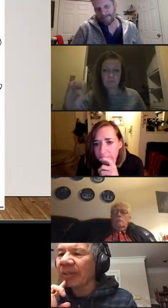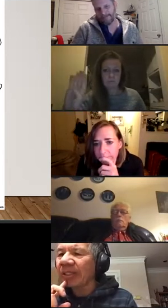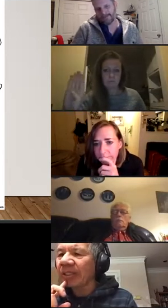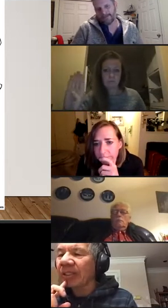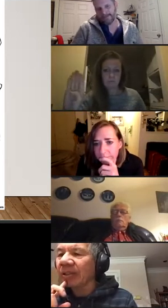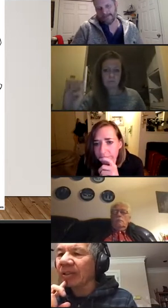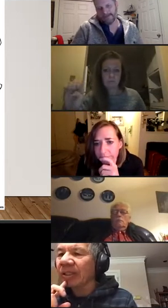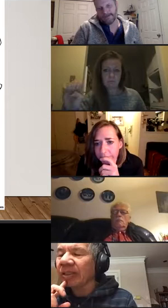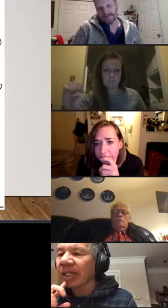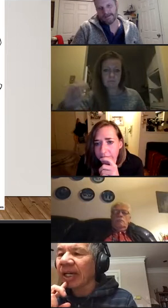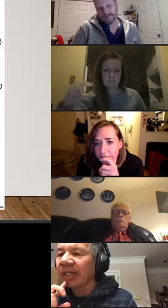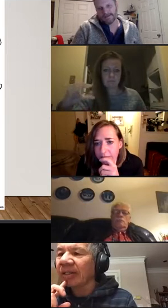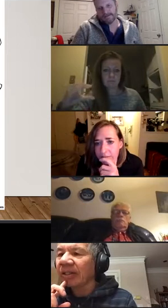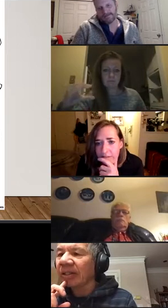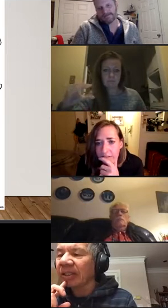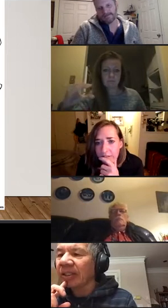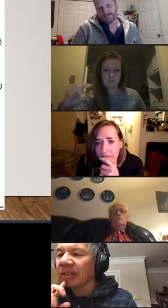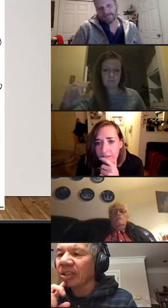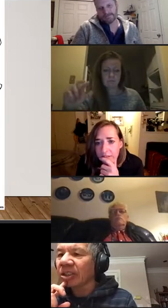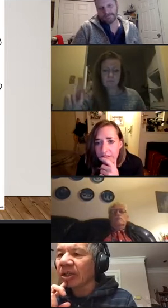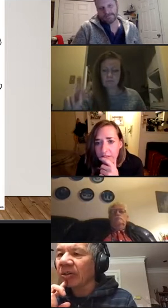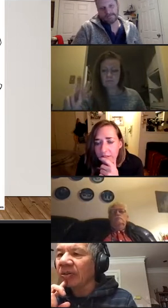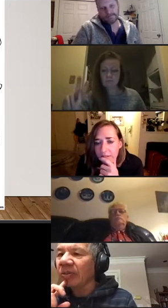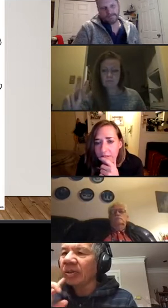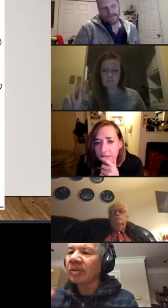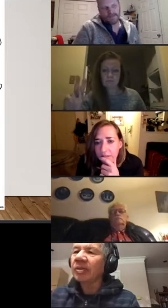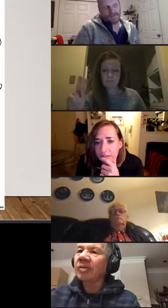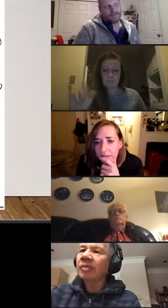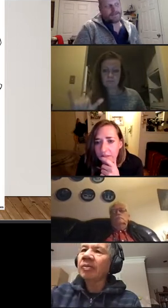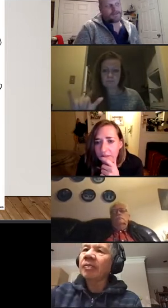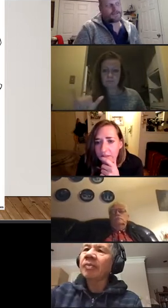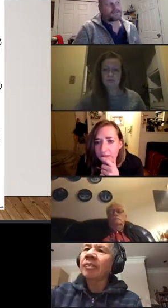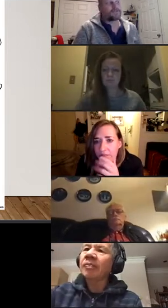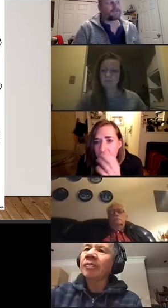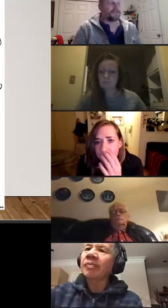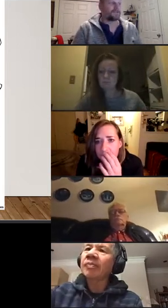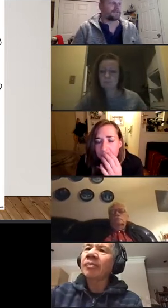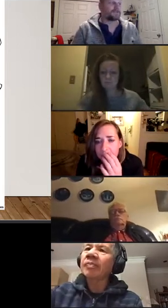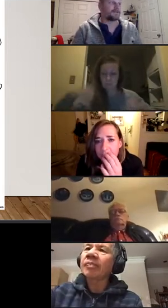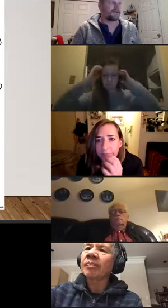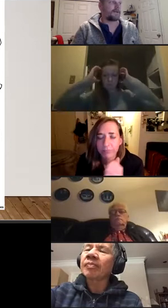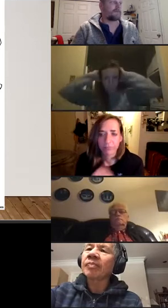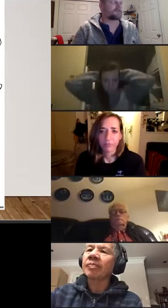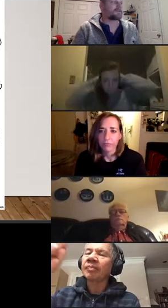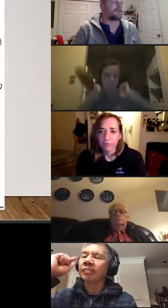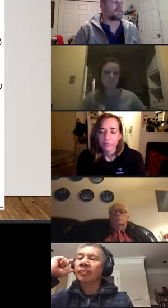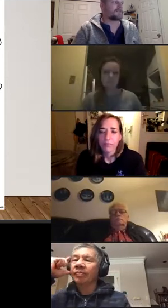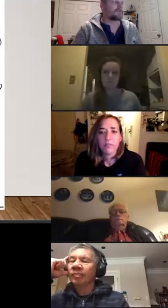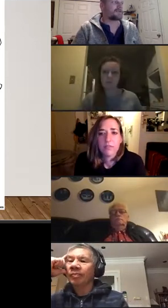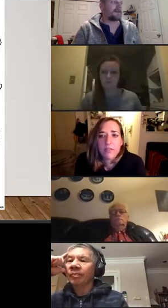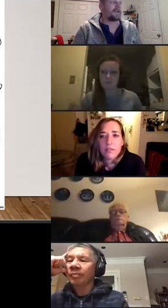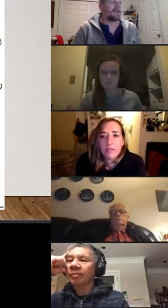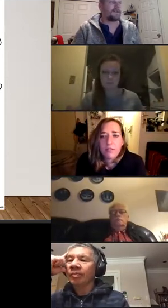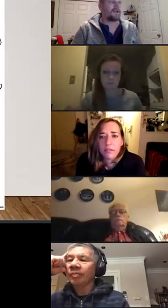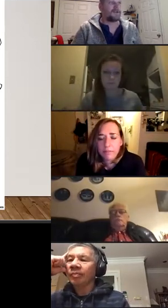Would that be easier than signing in the snow? So there's a couple of challenges. It turns out